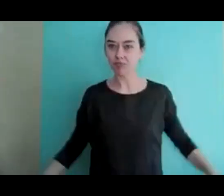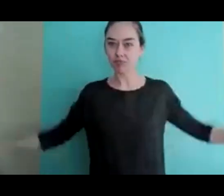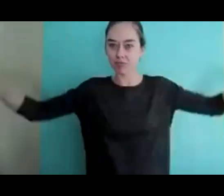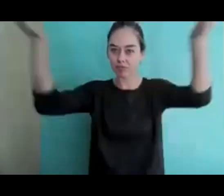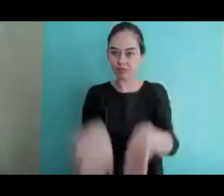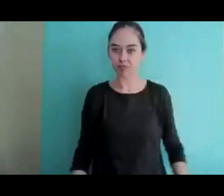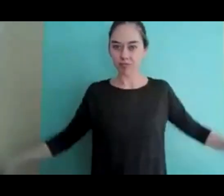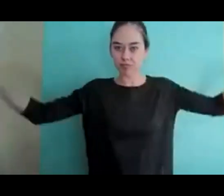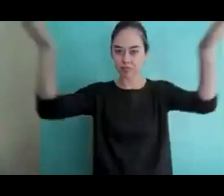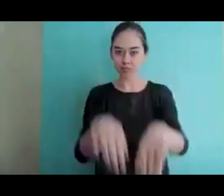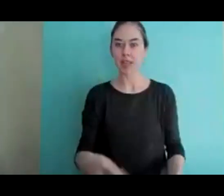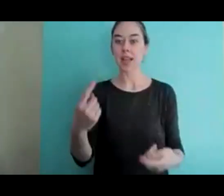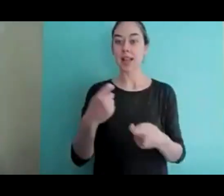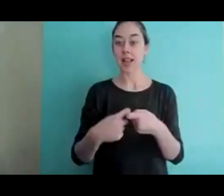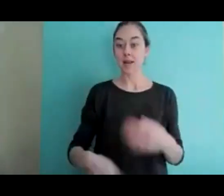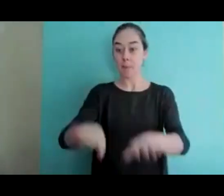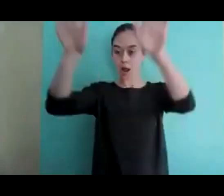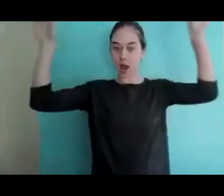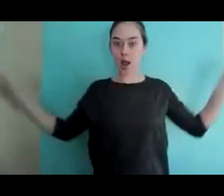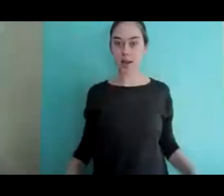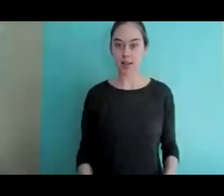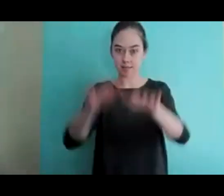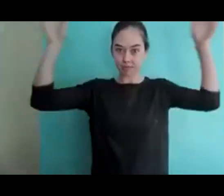on. Here we go, and behind.